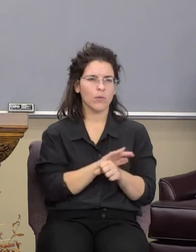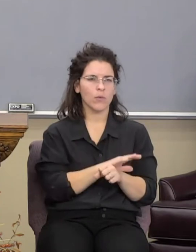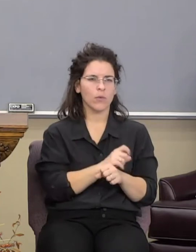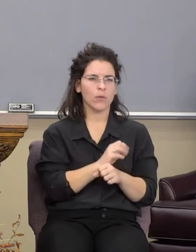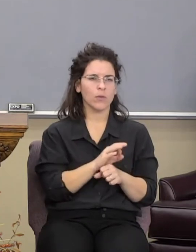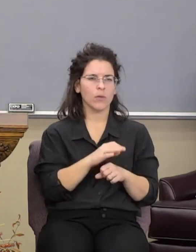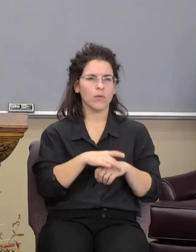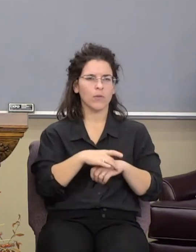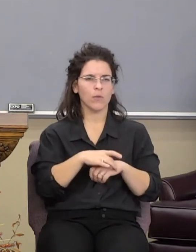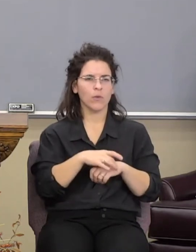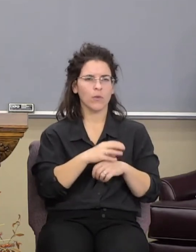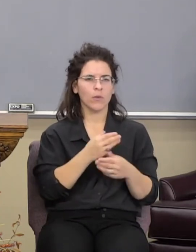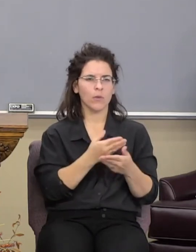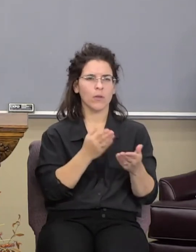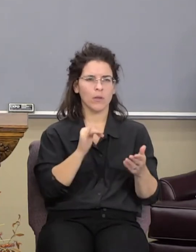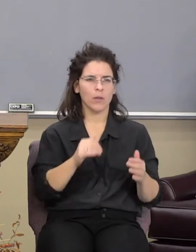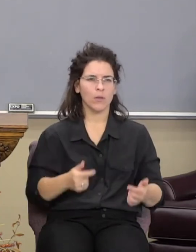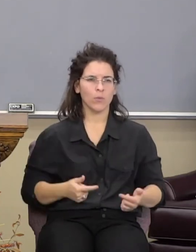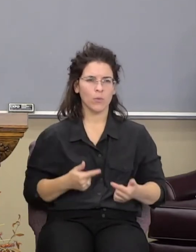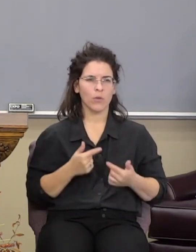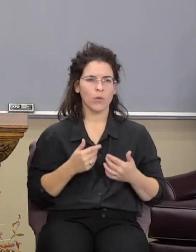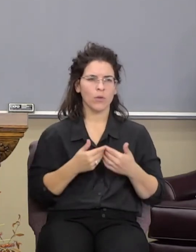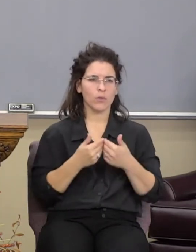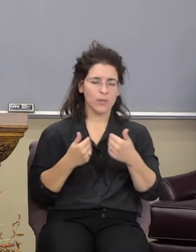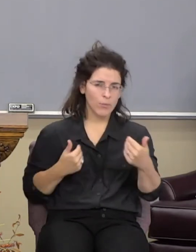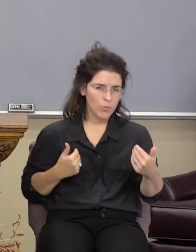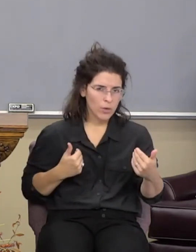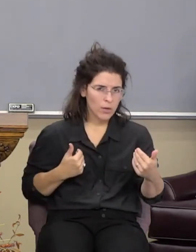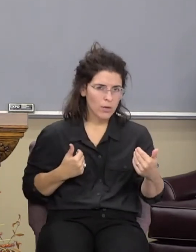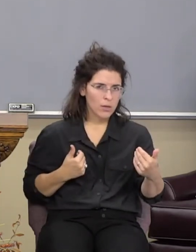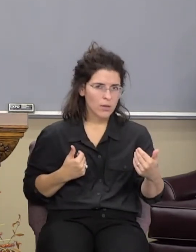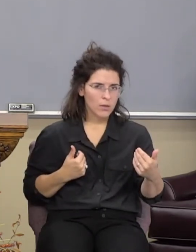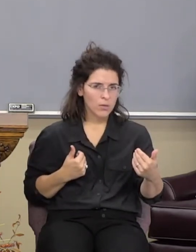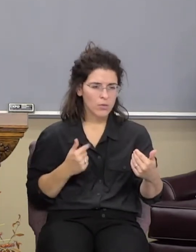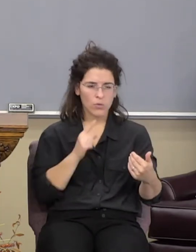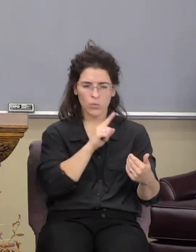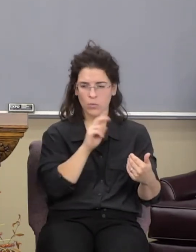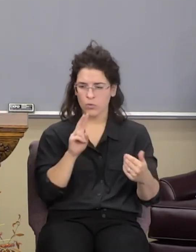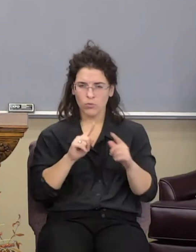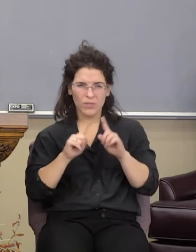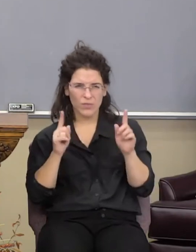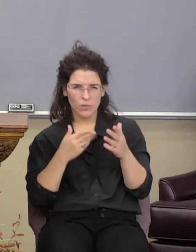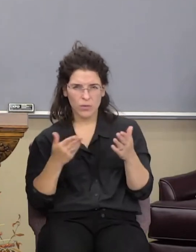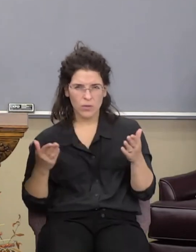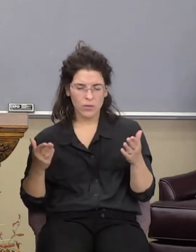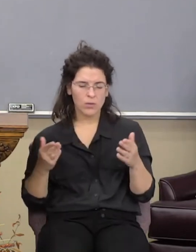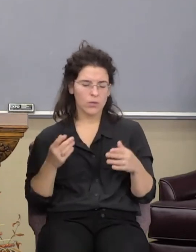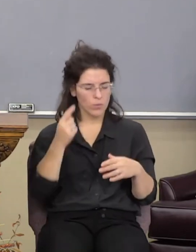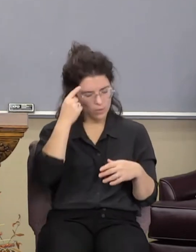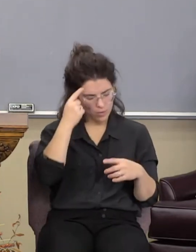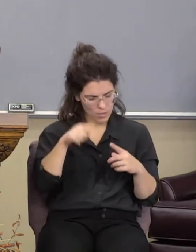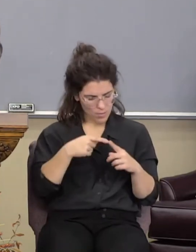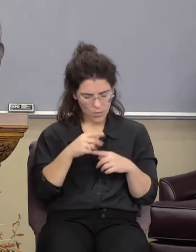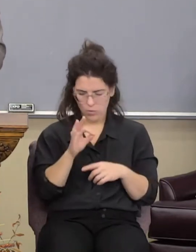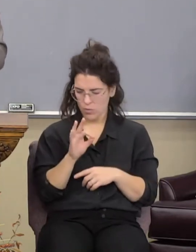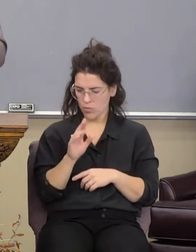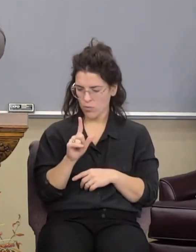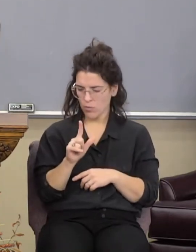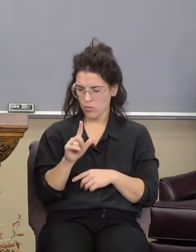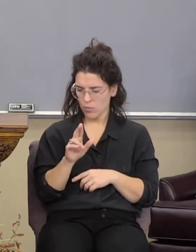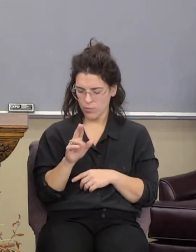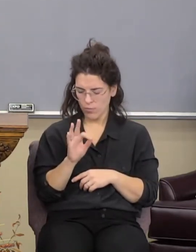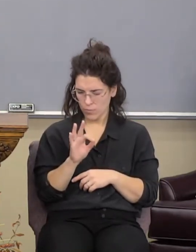and they that dwell are separated? Those are two different things here. Now, when we think about the fullness of the